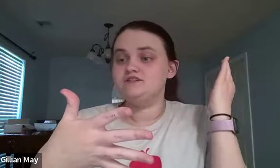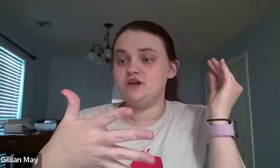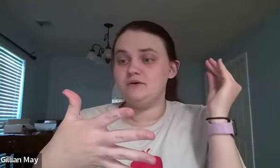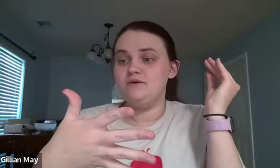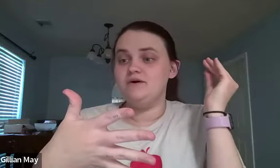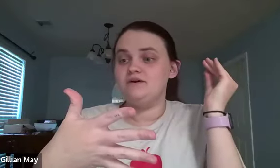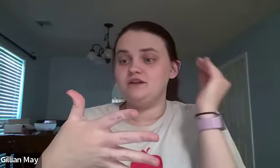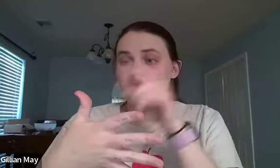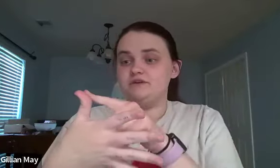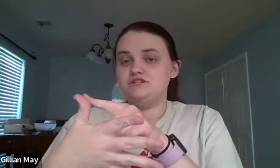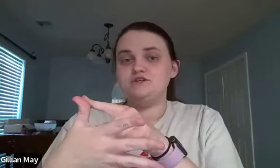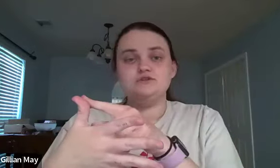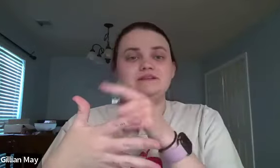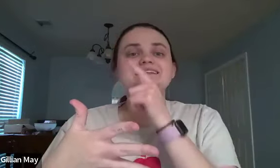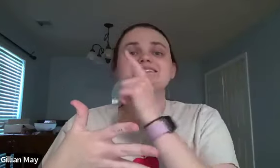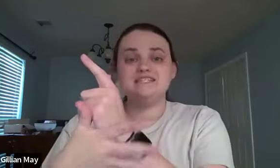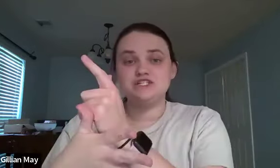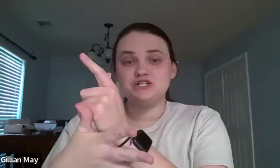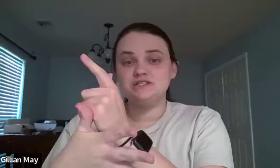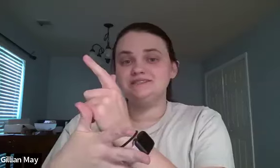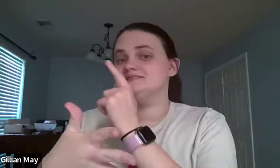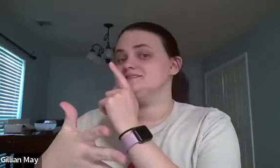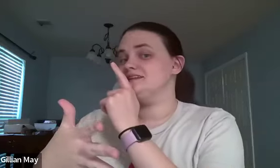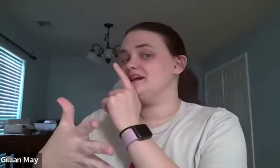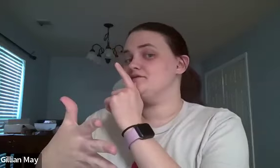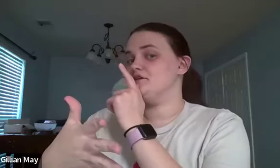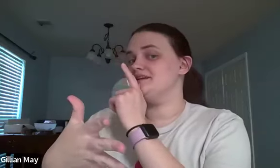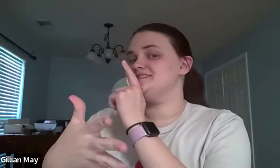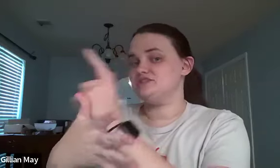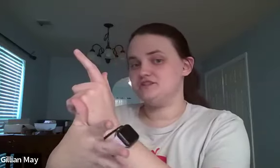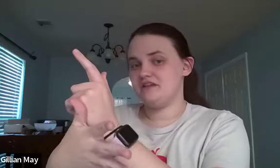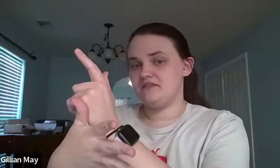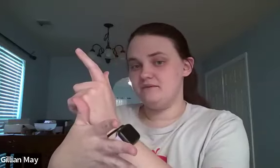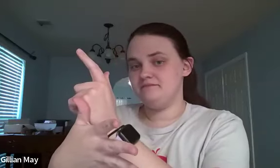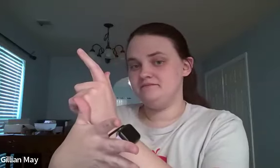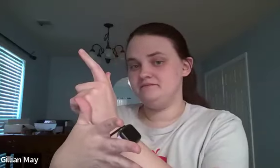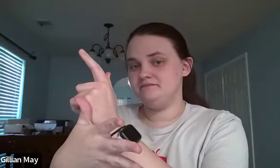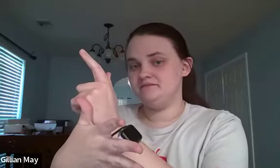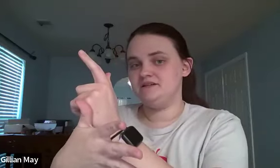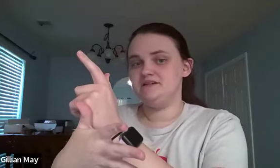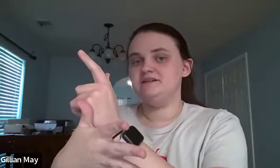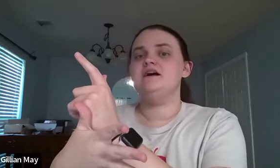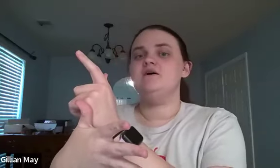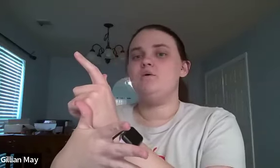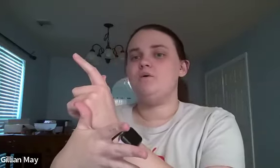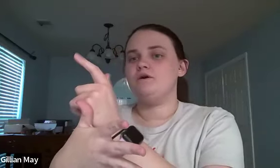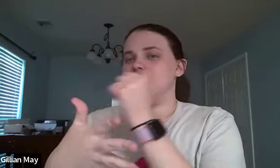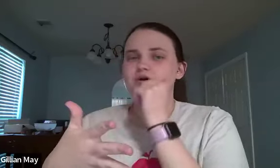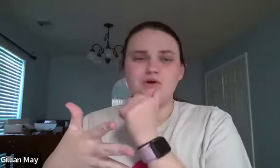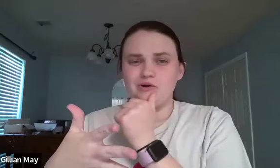So yeah, I would do like sister. Like I would go like sister to that thumb, or you could go